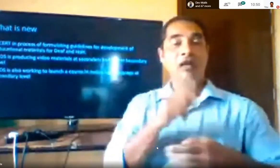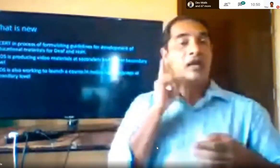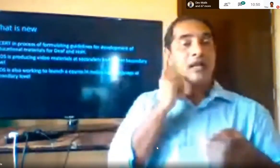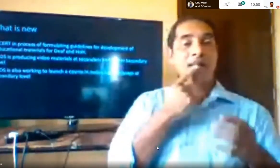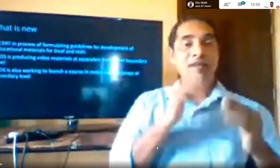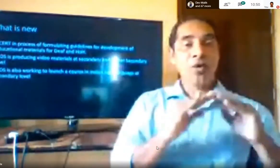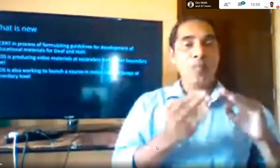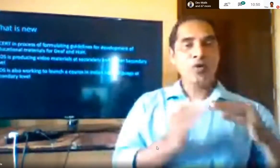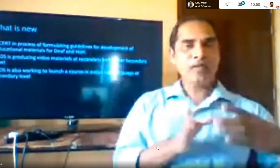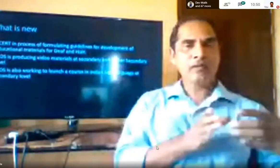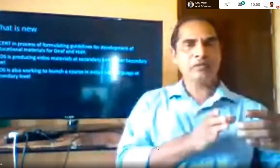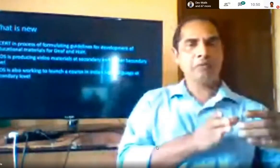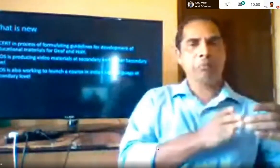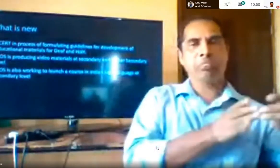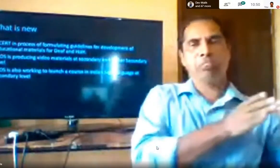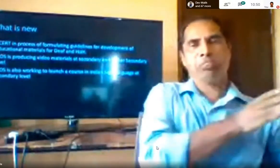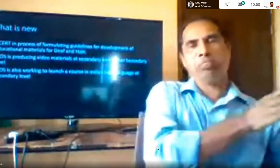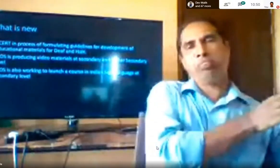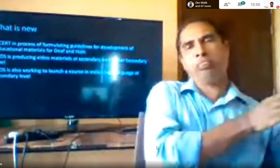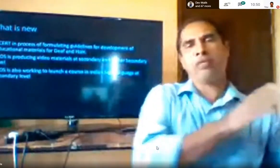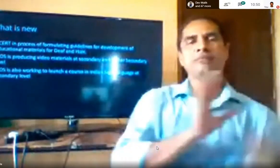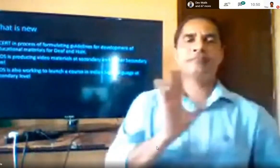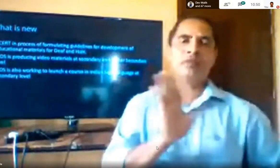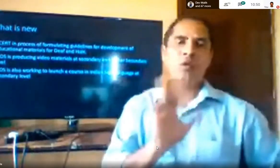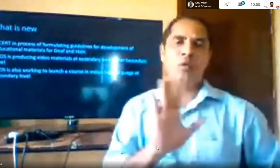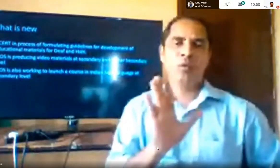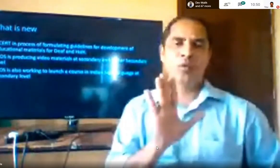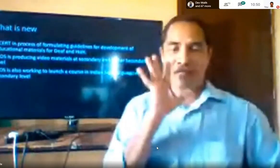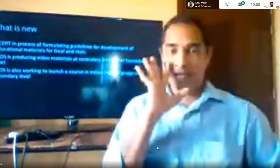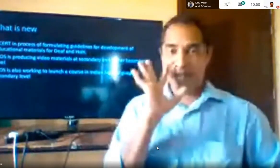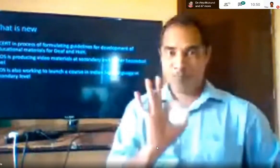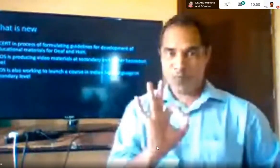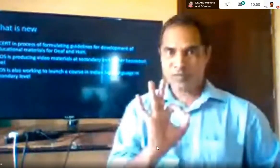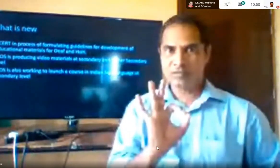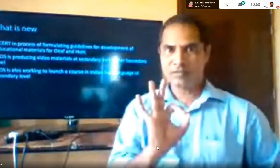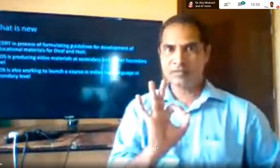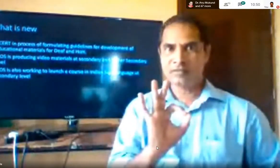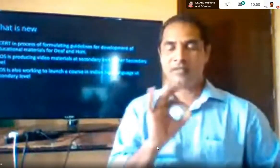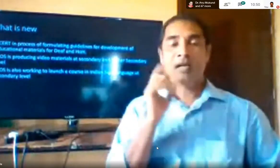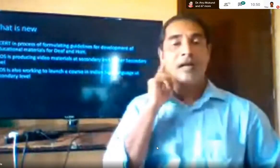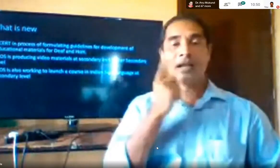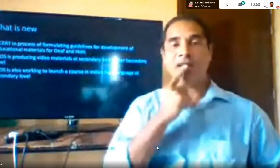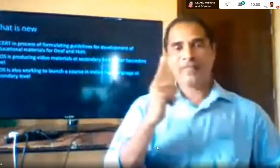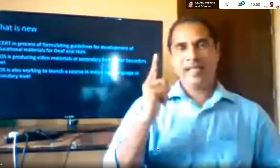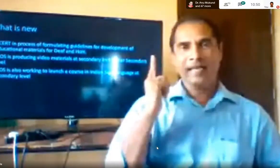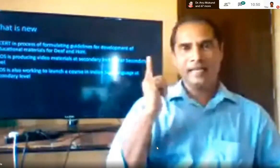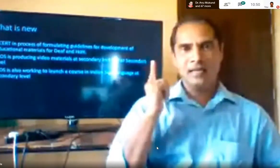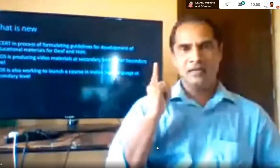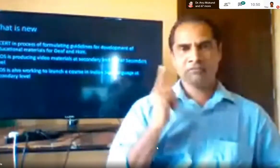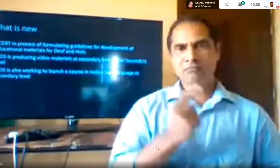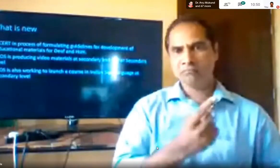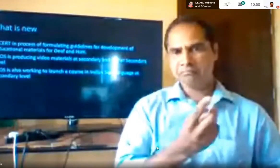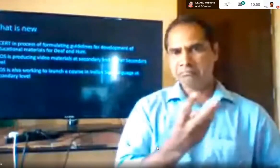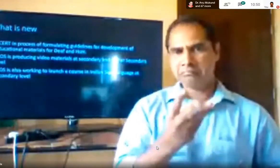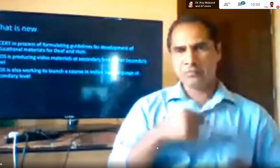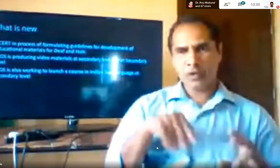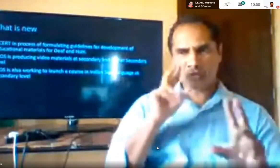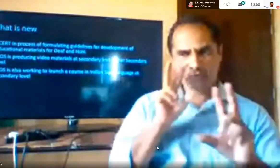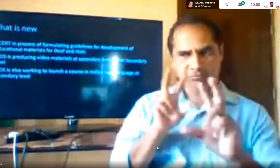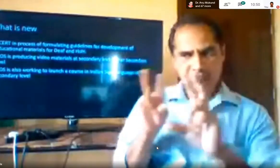So they will be having the discussion, and the deaf people will not be ignored. So they have to be involved in this.